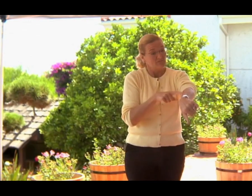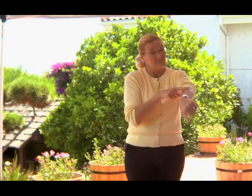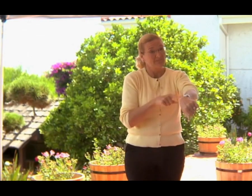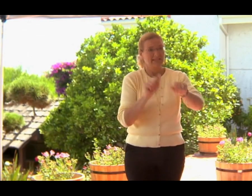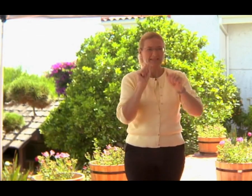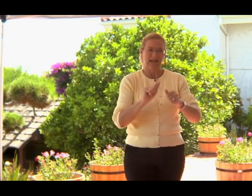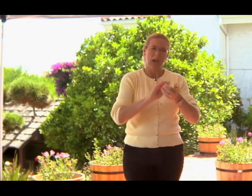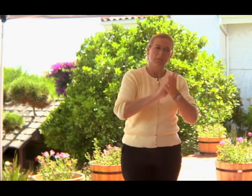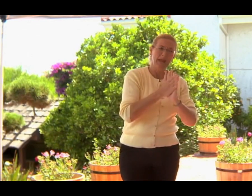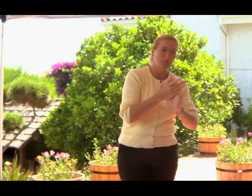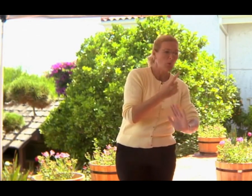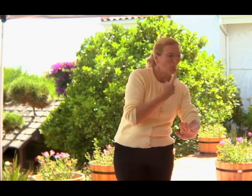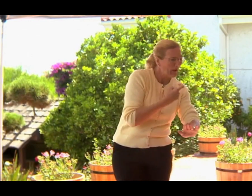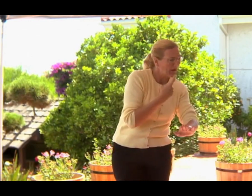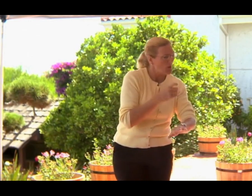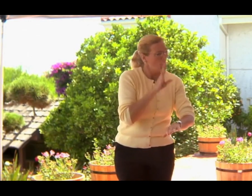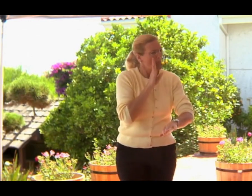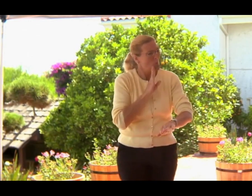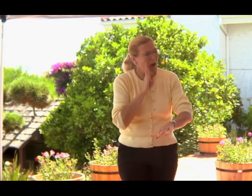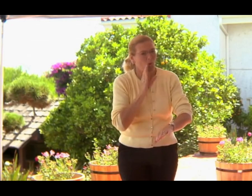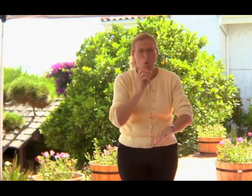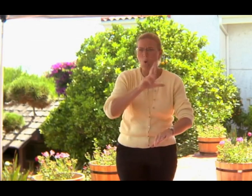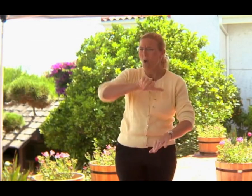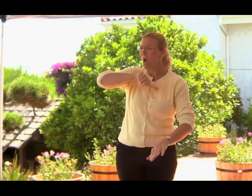They can be red, brown, or the color of your skin.